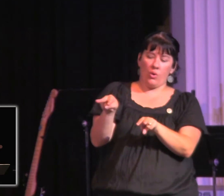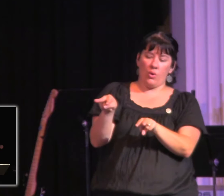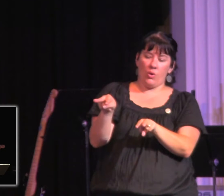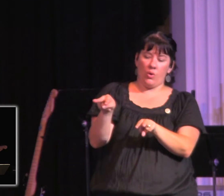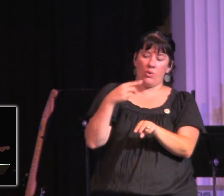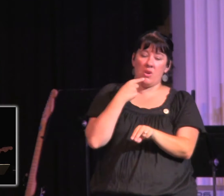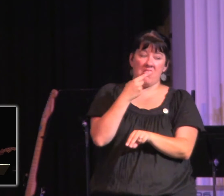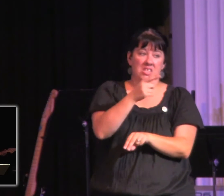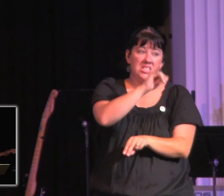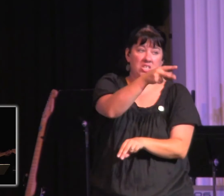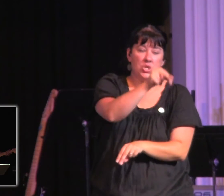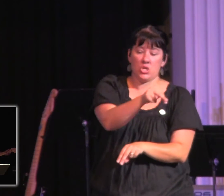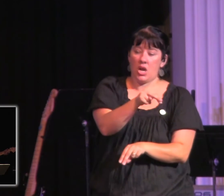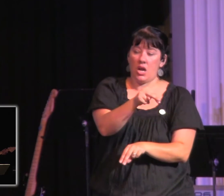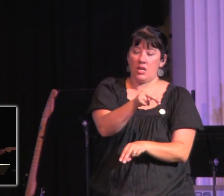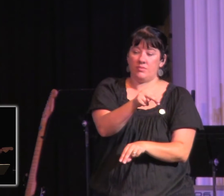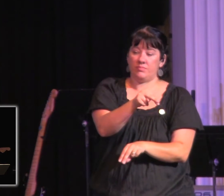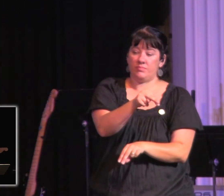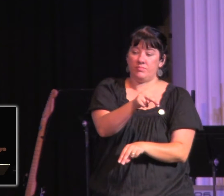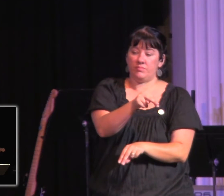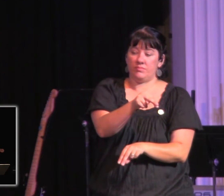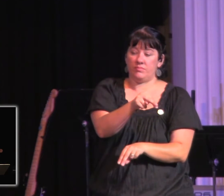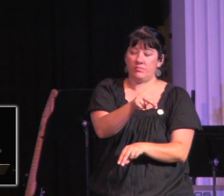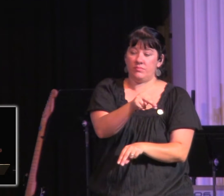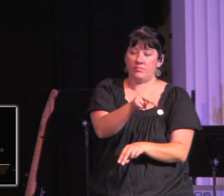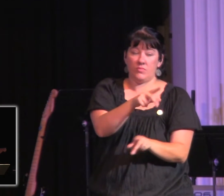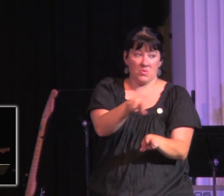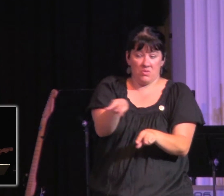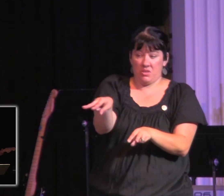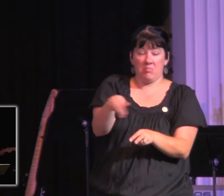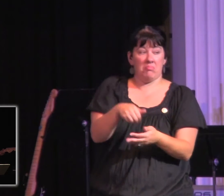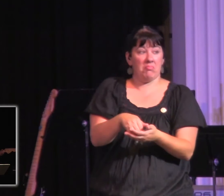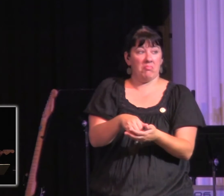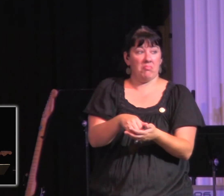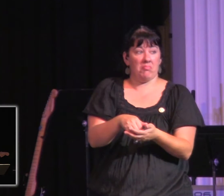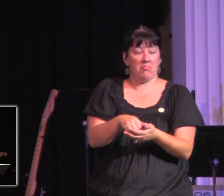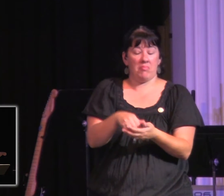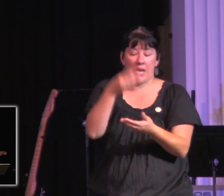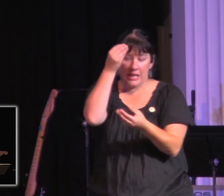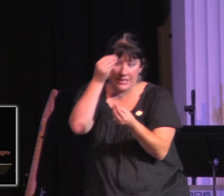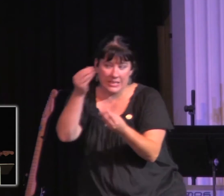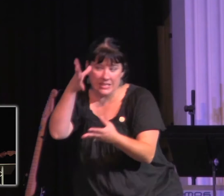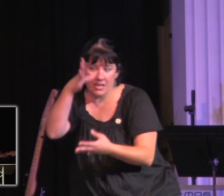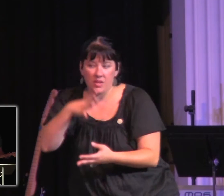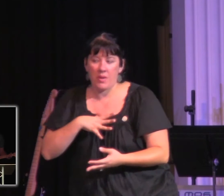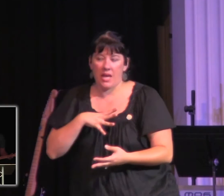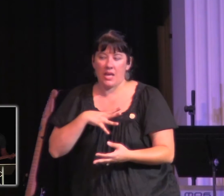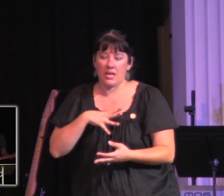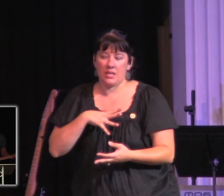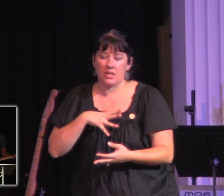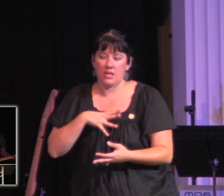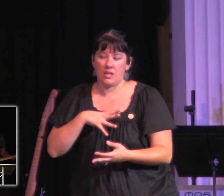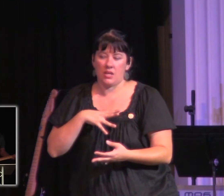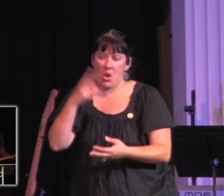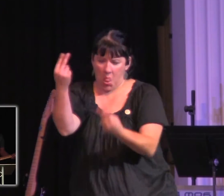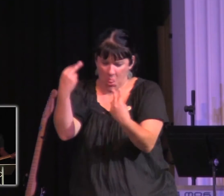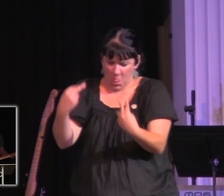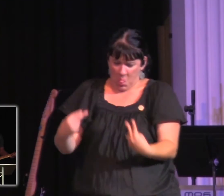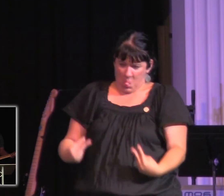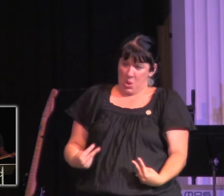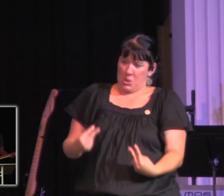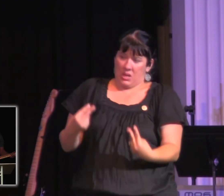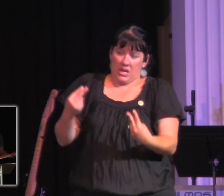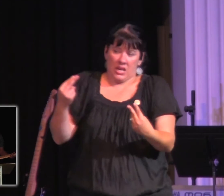attention, expecting to get something from them. And Peter said, silver or gold I do